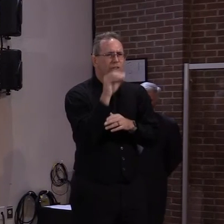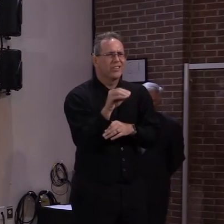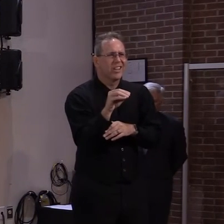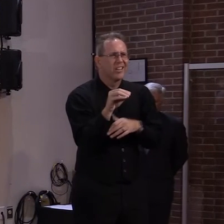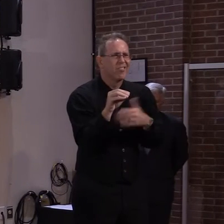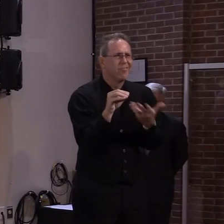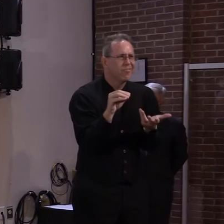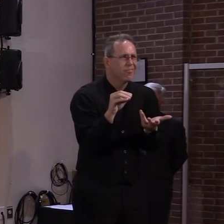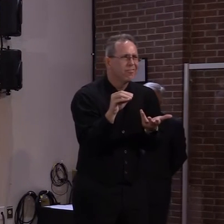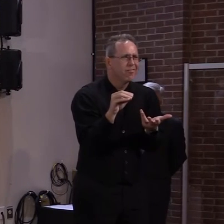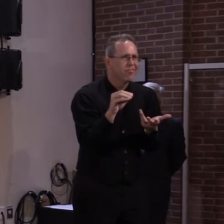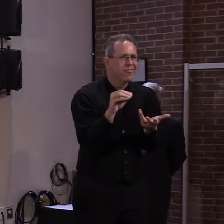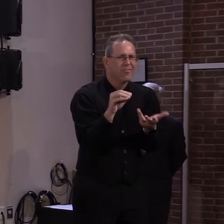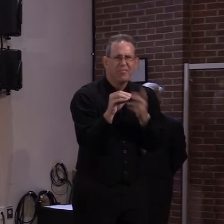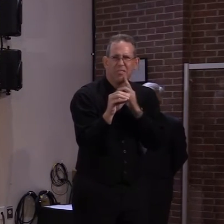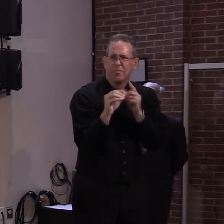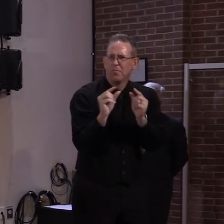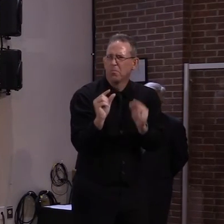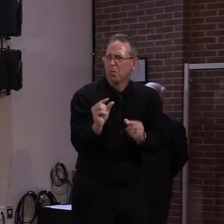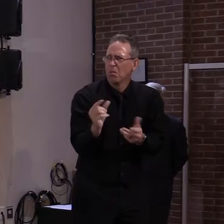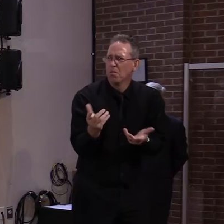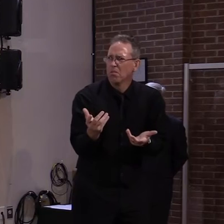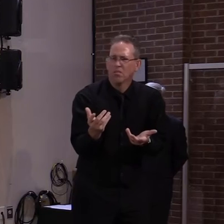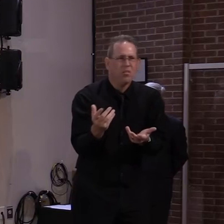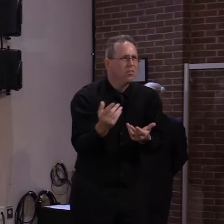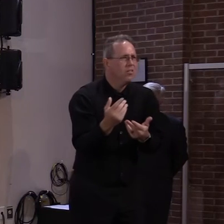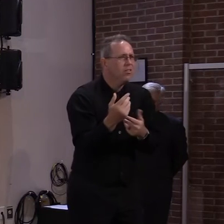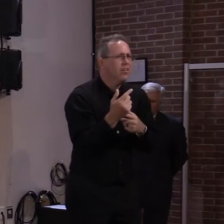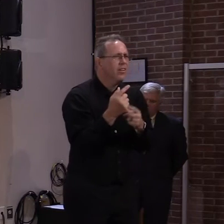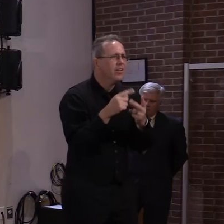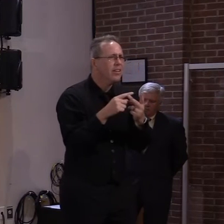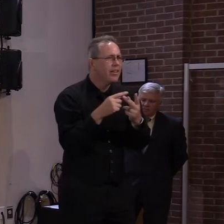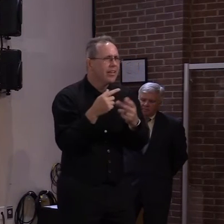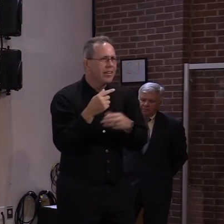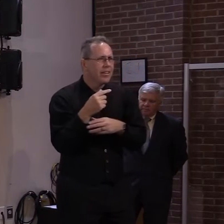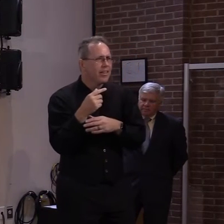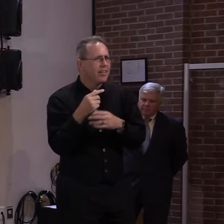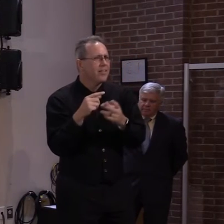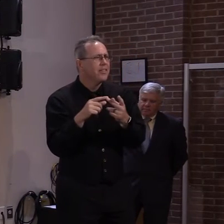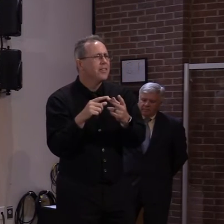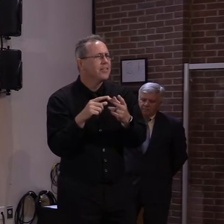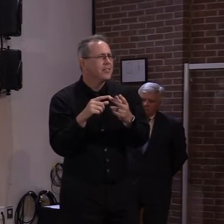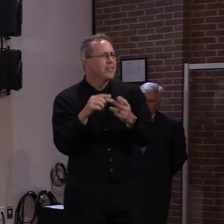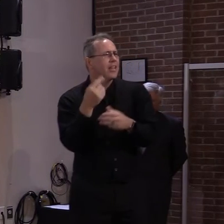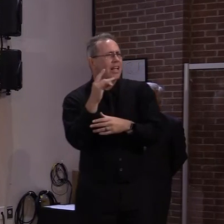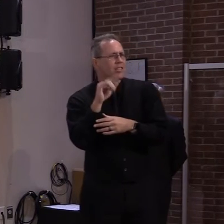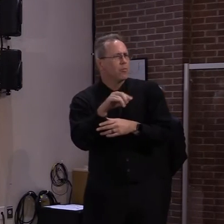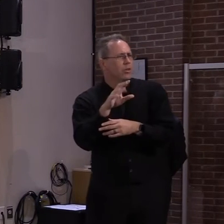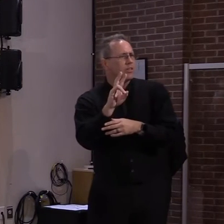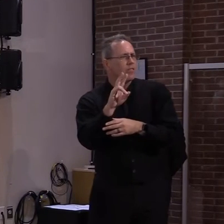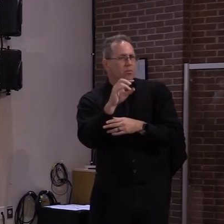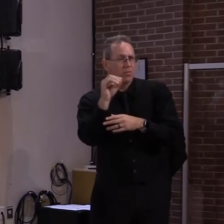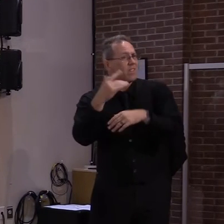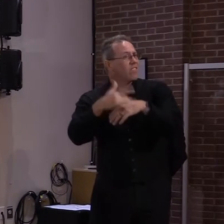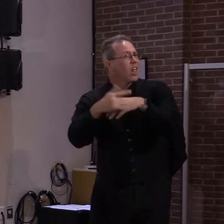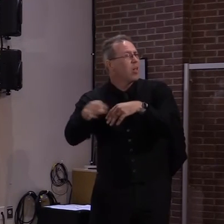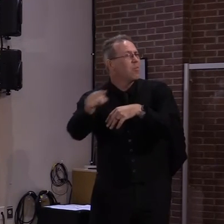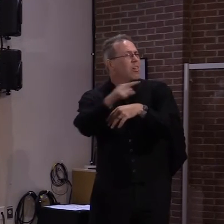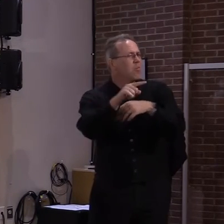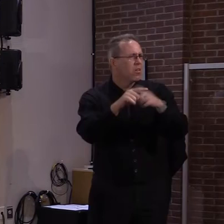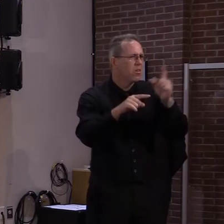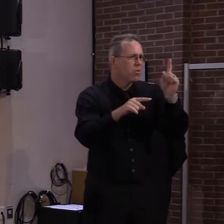roughly 18.7% of Vermont housing units are vacant, and that comes out to be a little